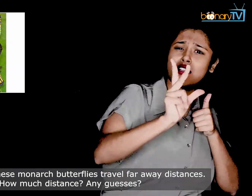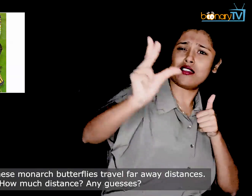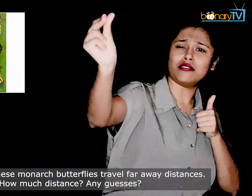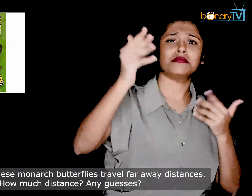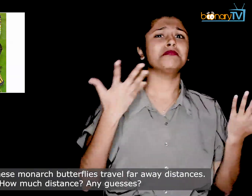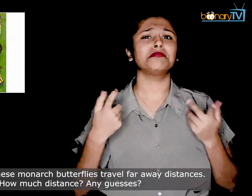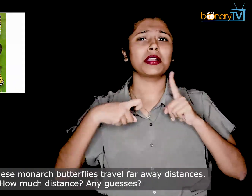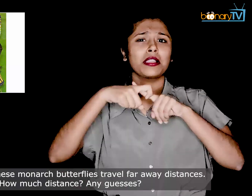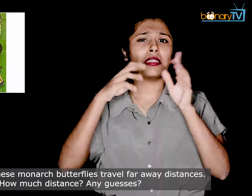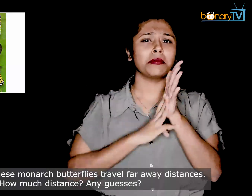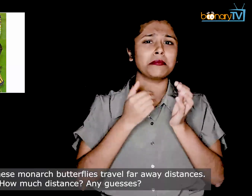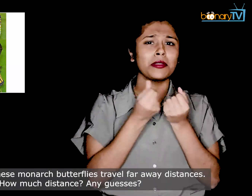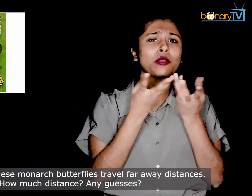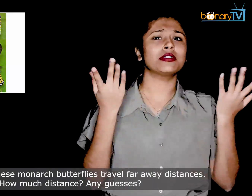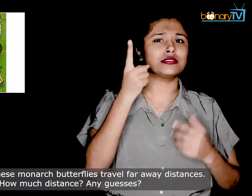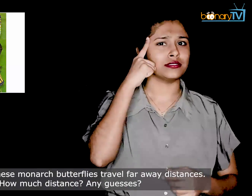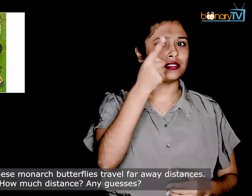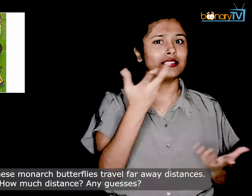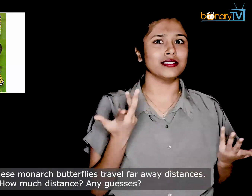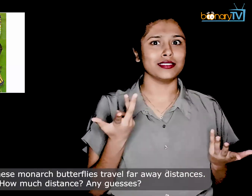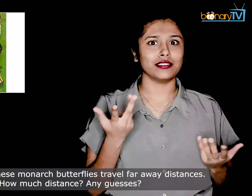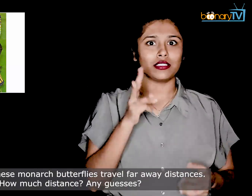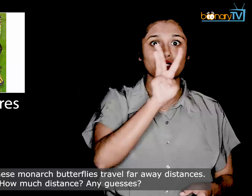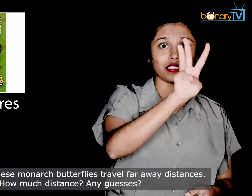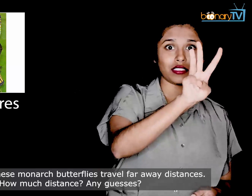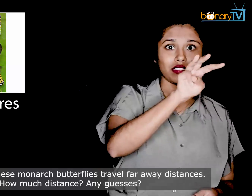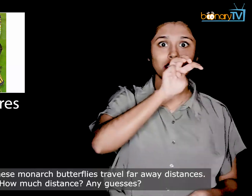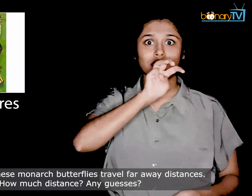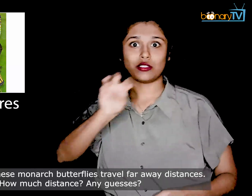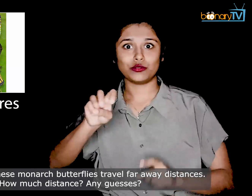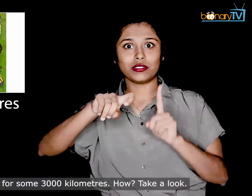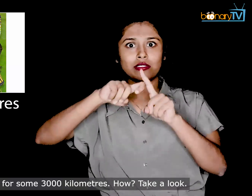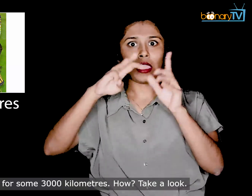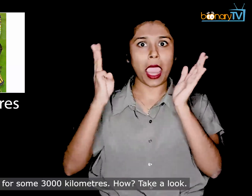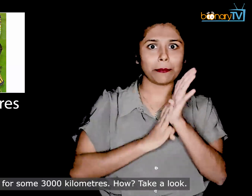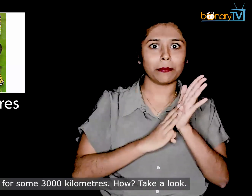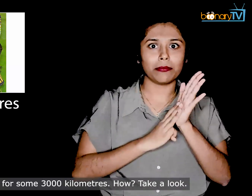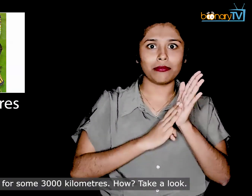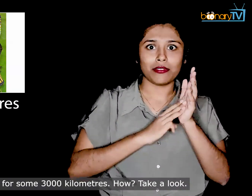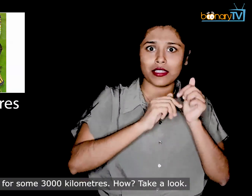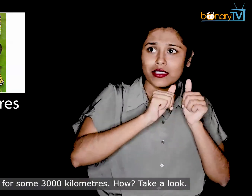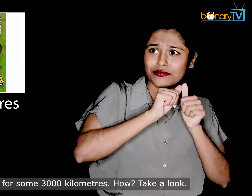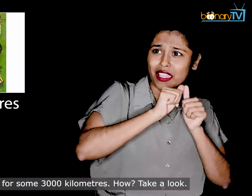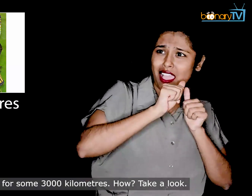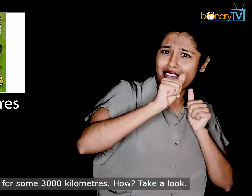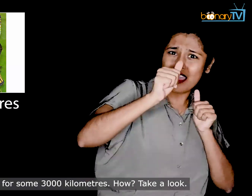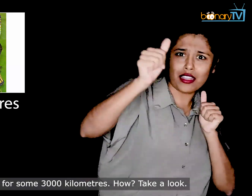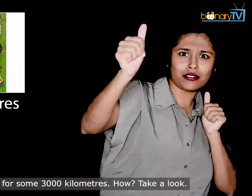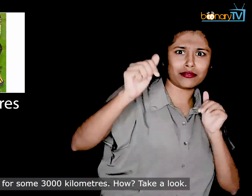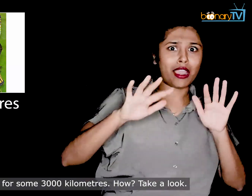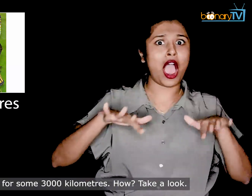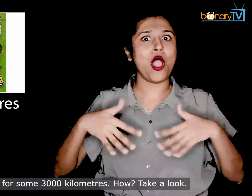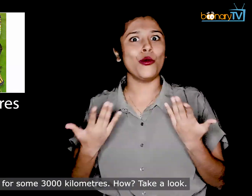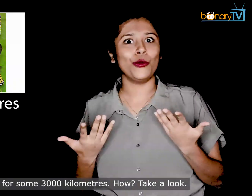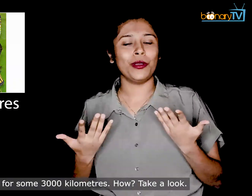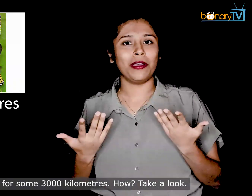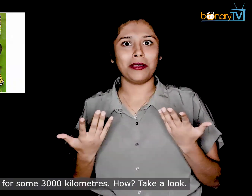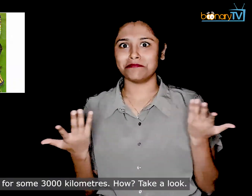far away distances. How much distance? Any guesses? They travel for some 3000 kilometers. How?